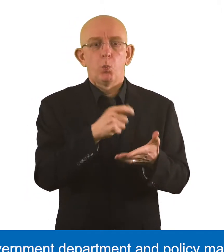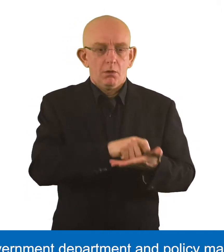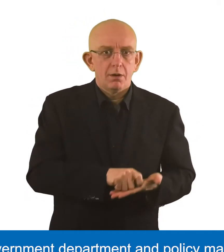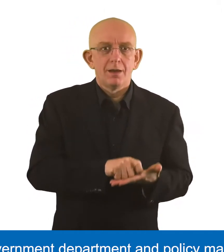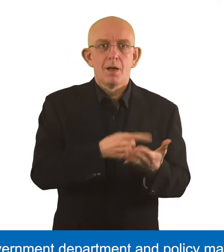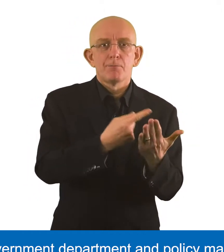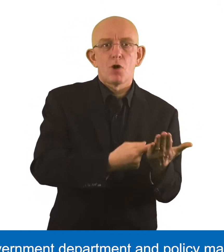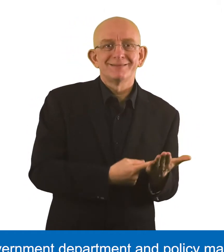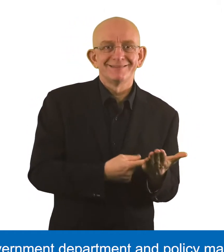identified.